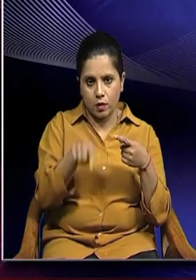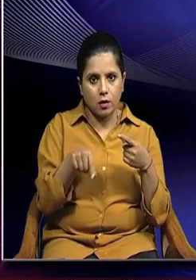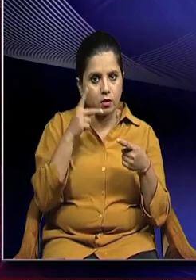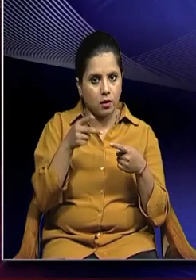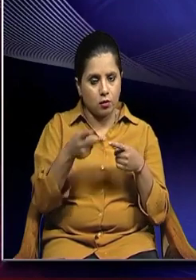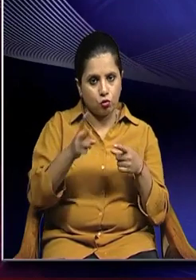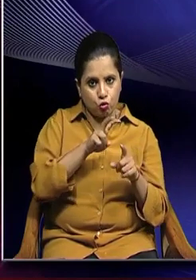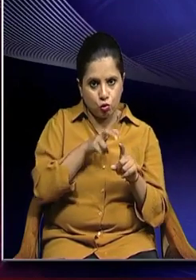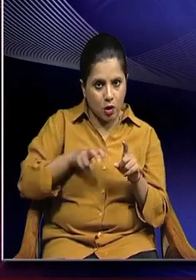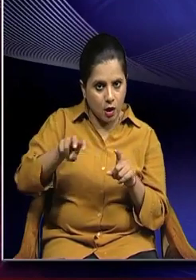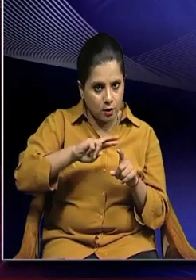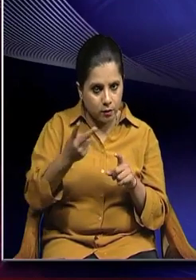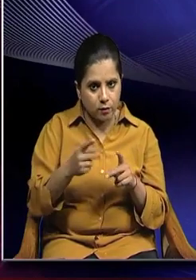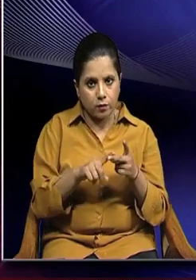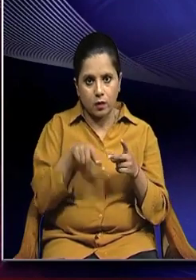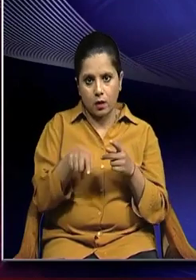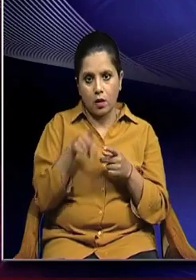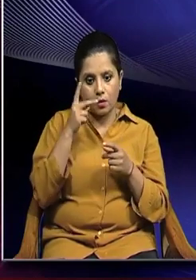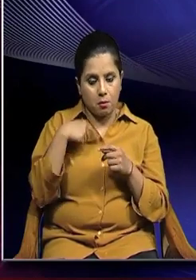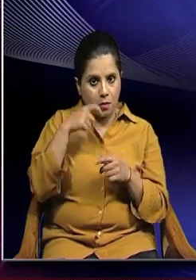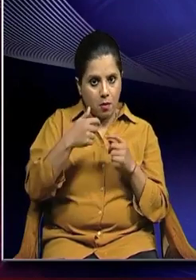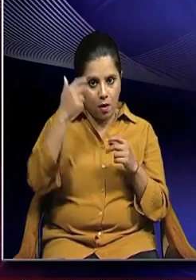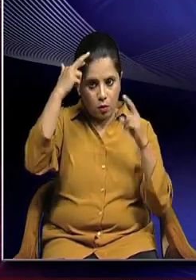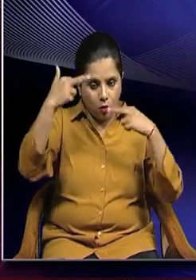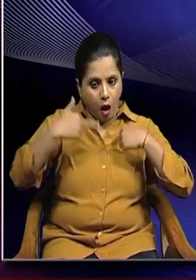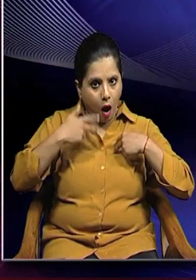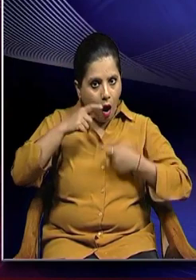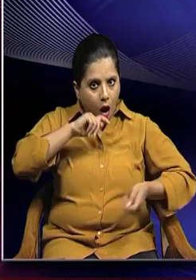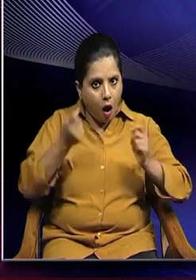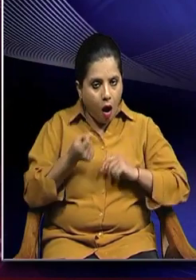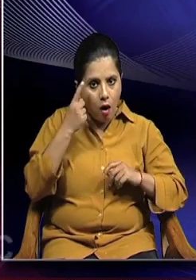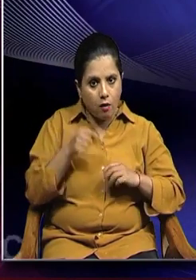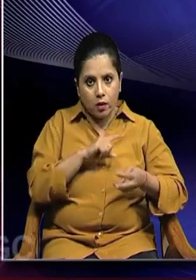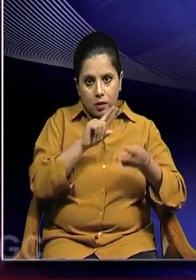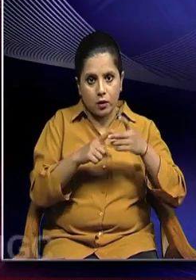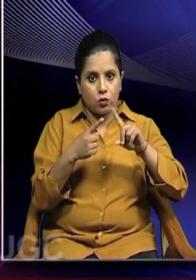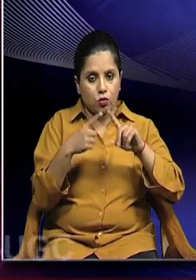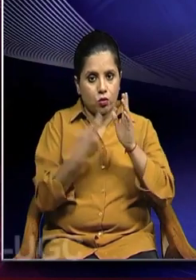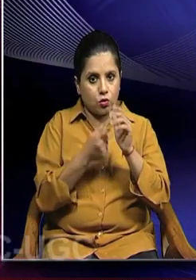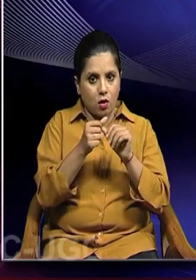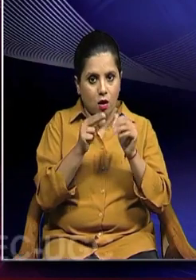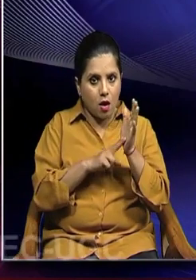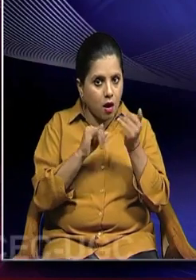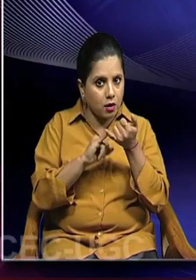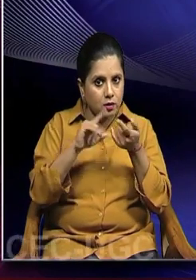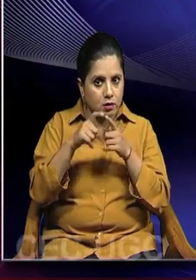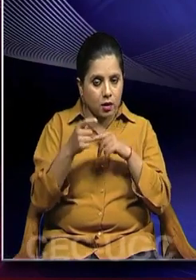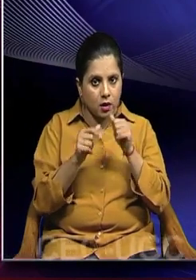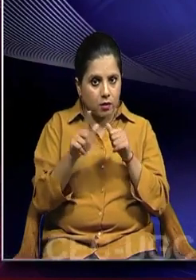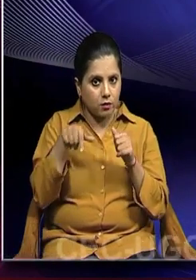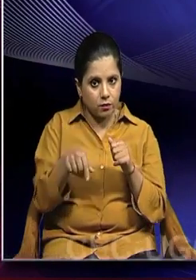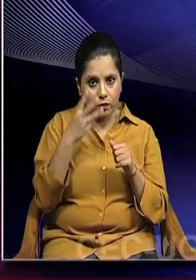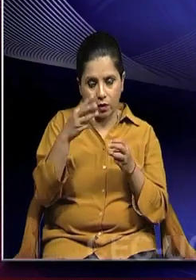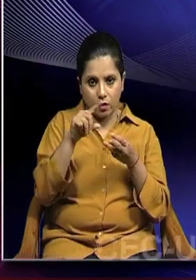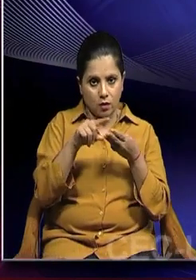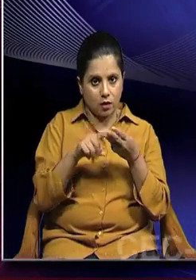transactional, second one is transformational, and third one is transcendental. So, only that is why you find three states